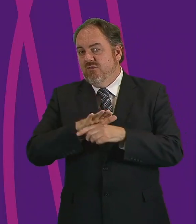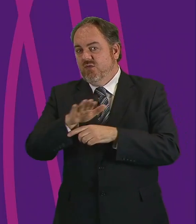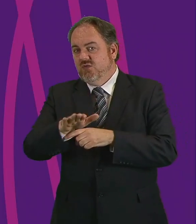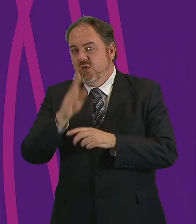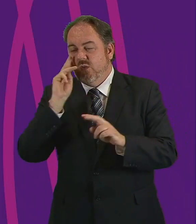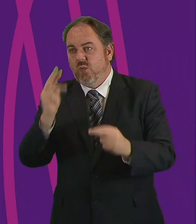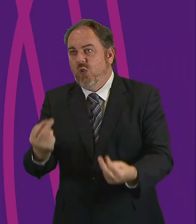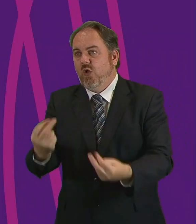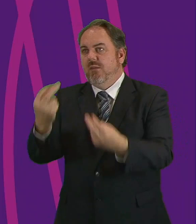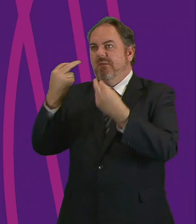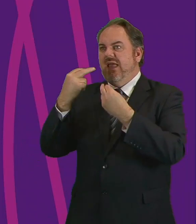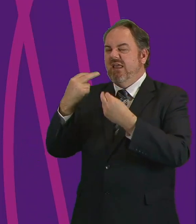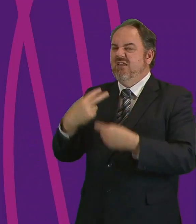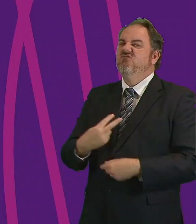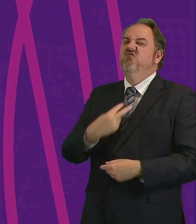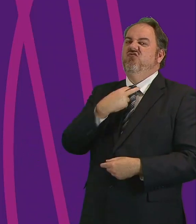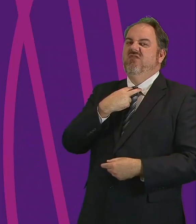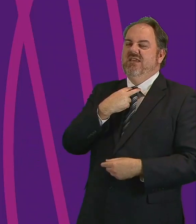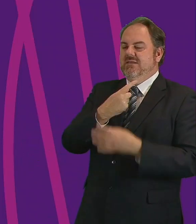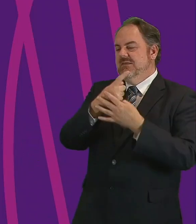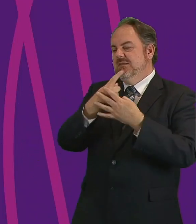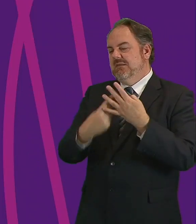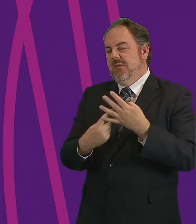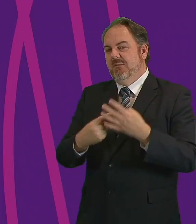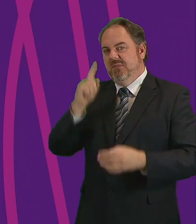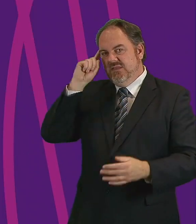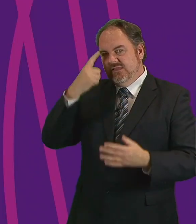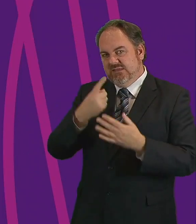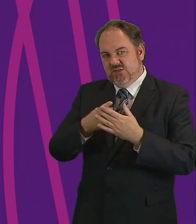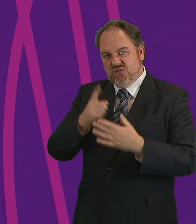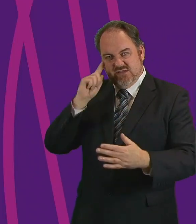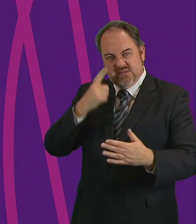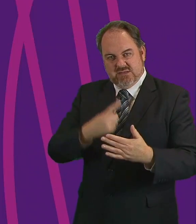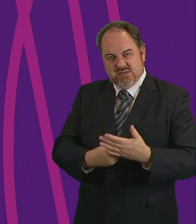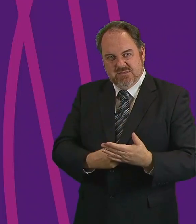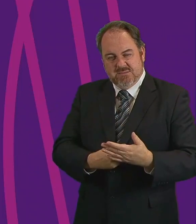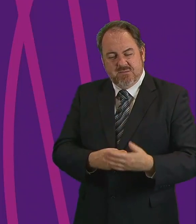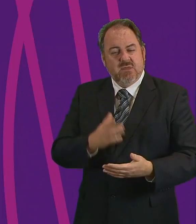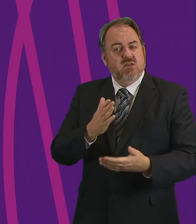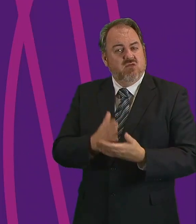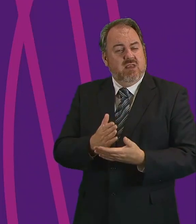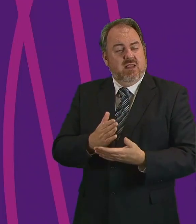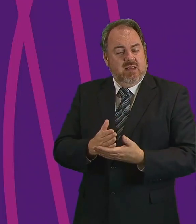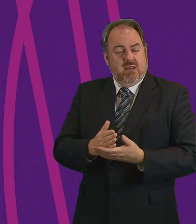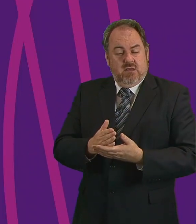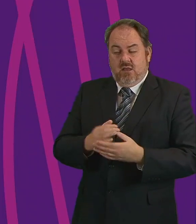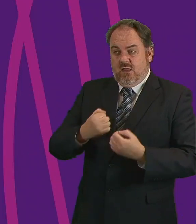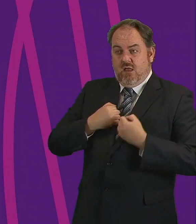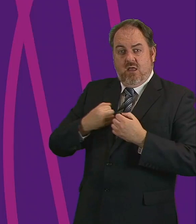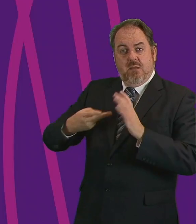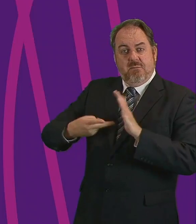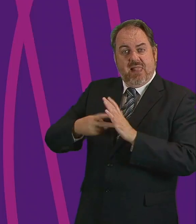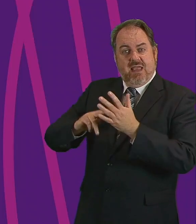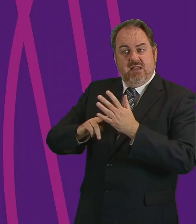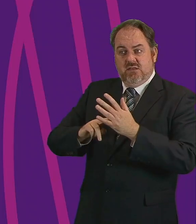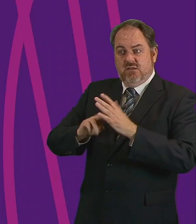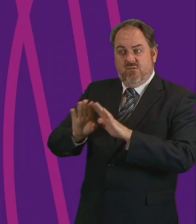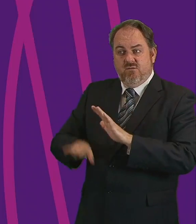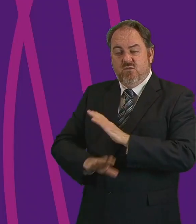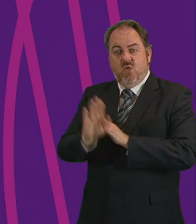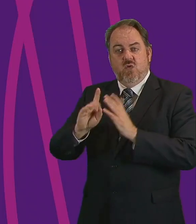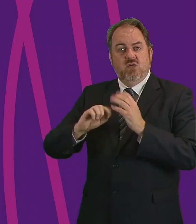of the decisions we're now making. The recovery plans for the UK and Scotland have yet to be seen by most of